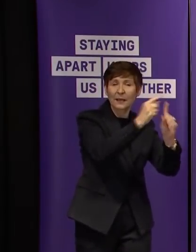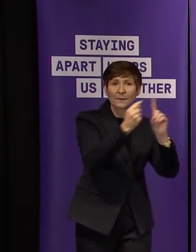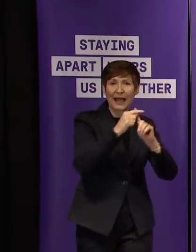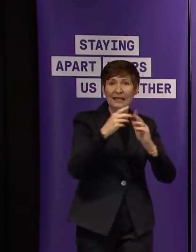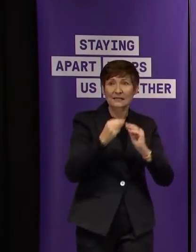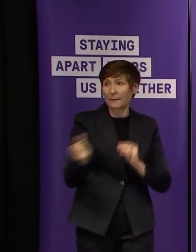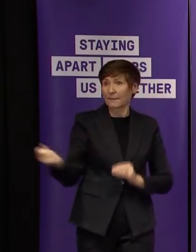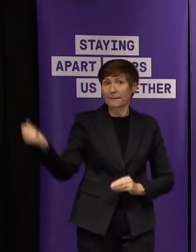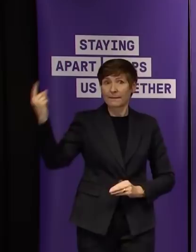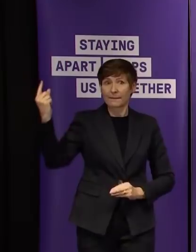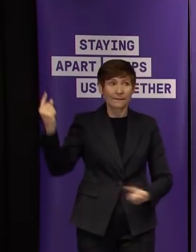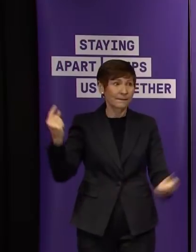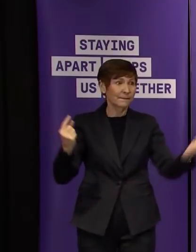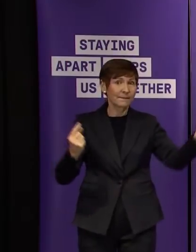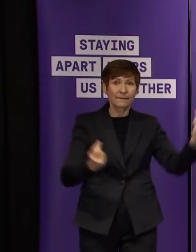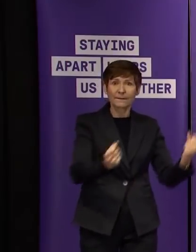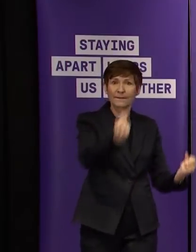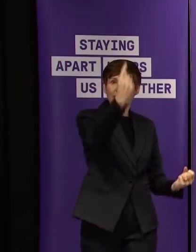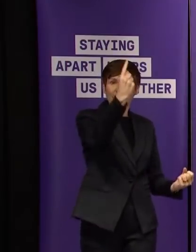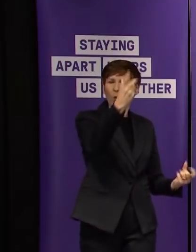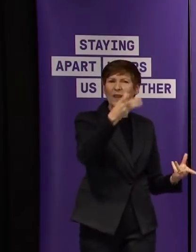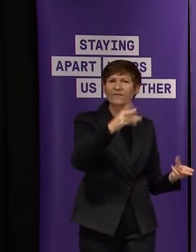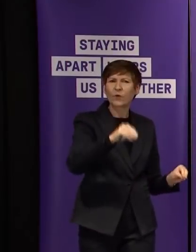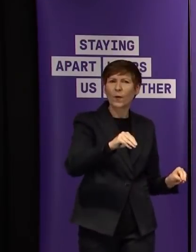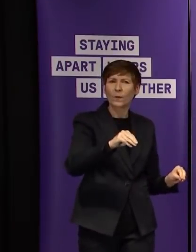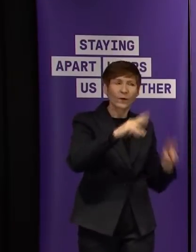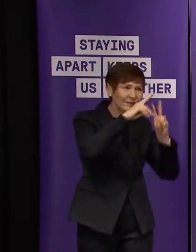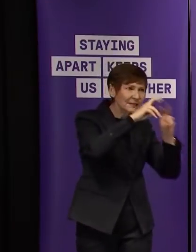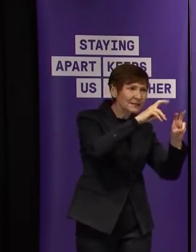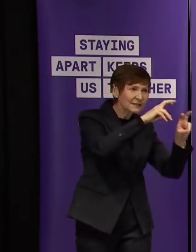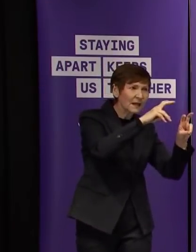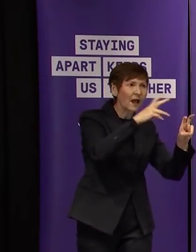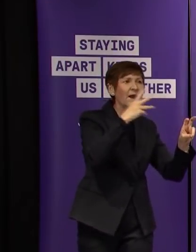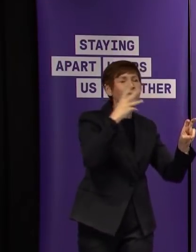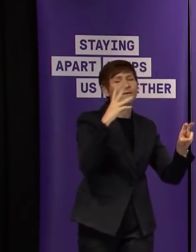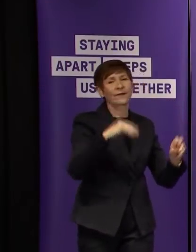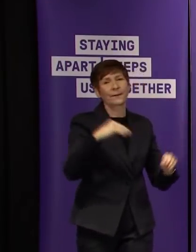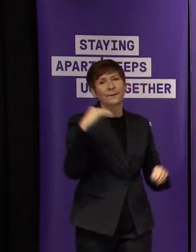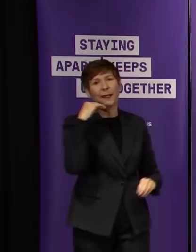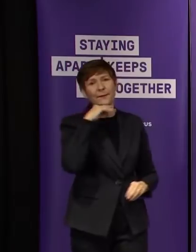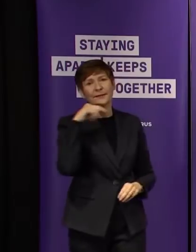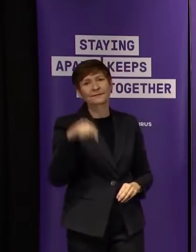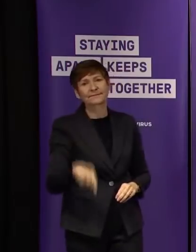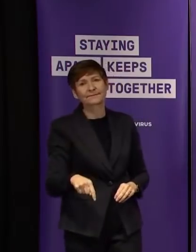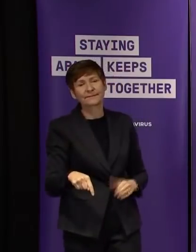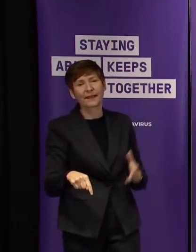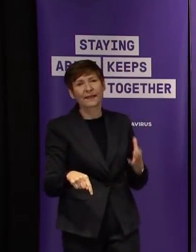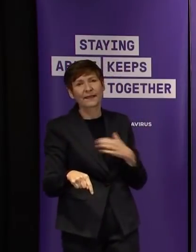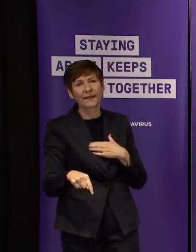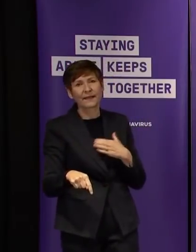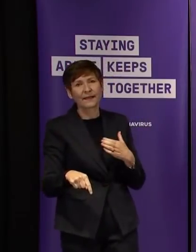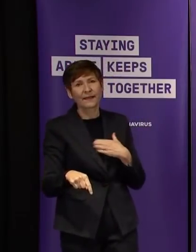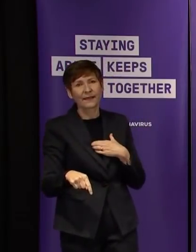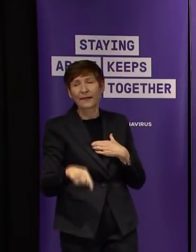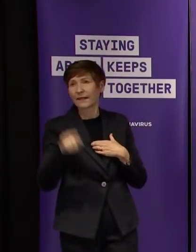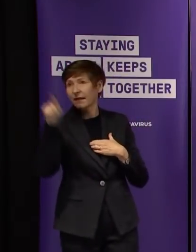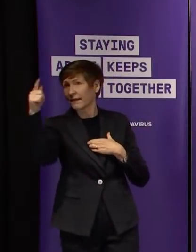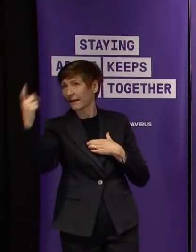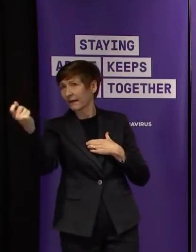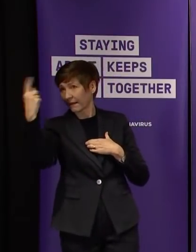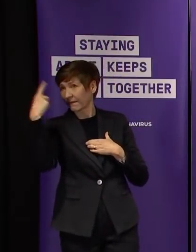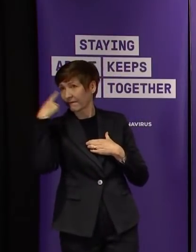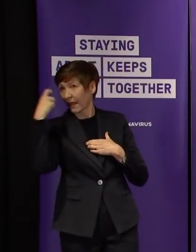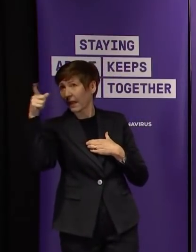Victoria came out of Metro Melbourne. So as we're controlling things here in Metro Melbourne, regional Victoria's on a much, much better